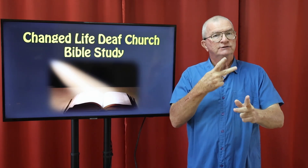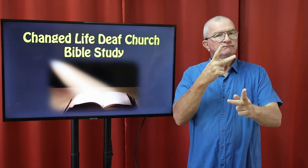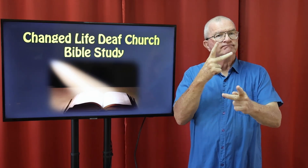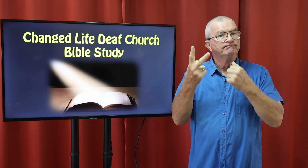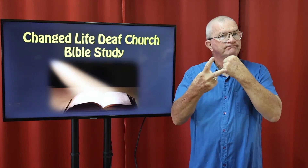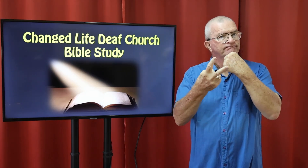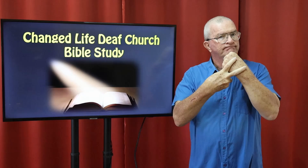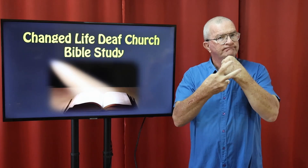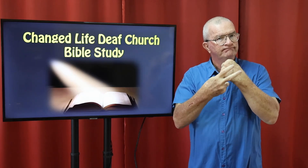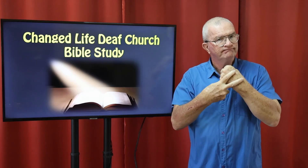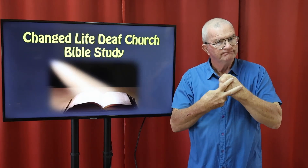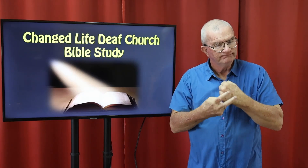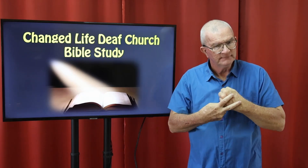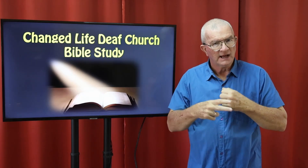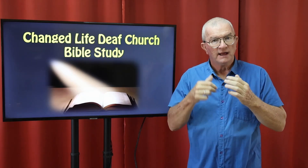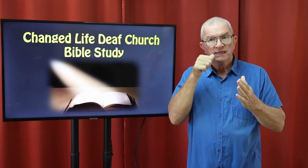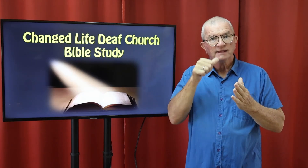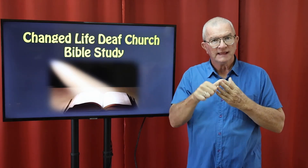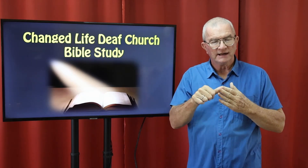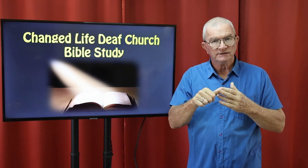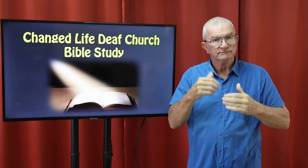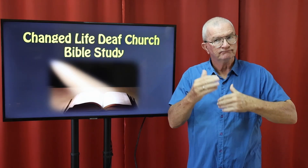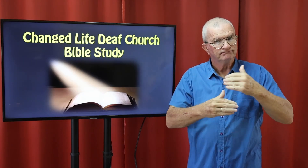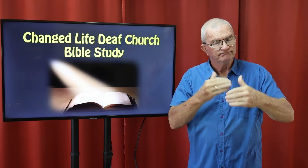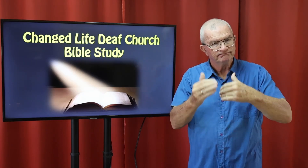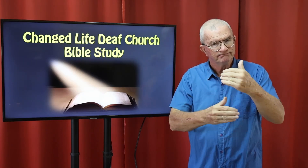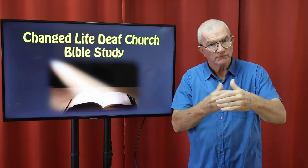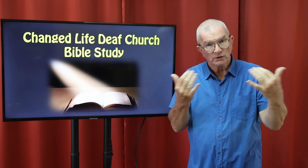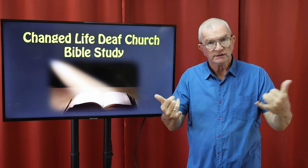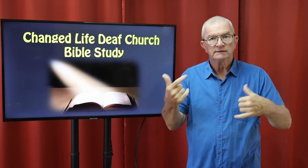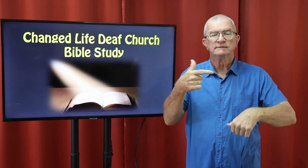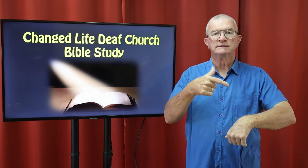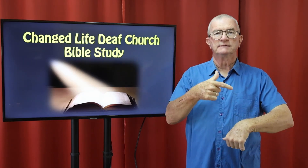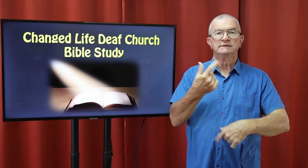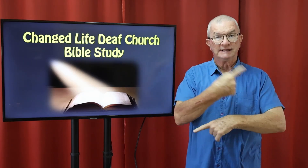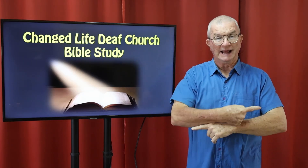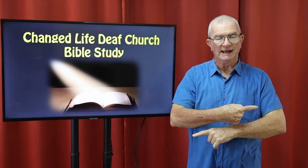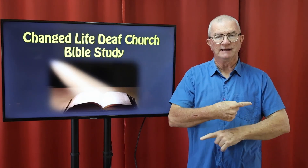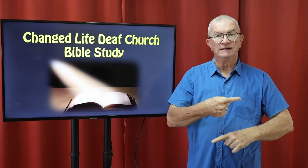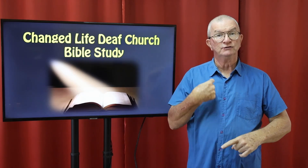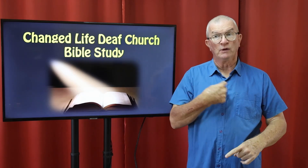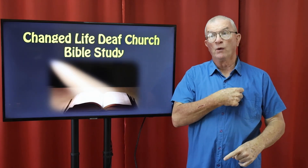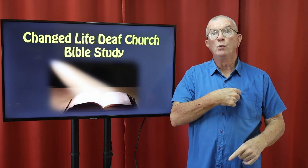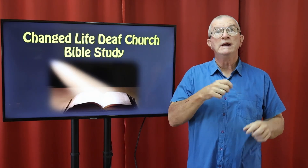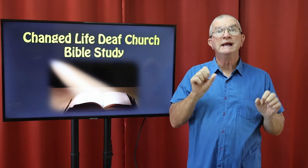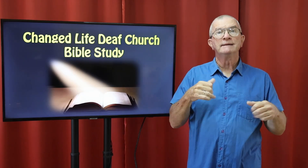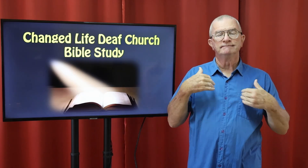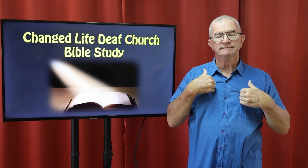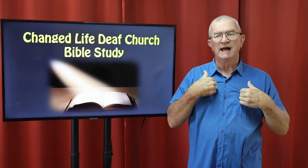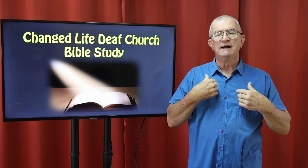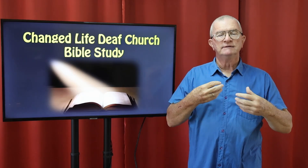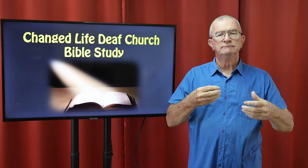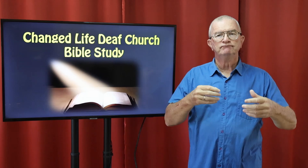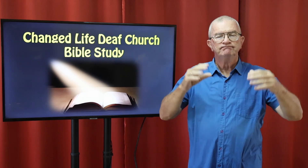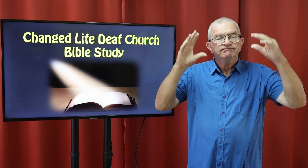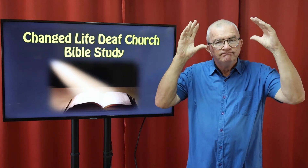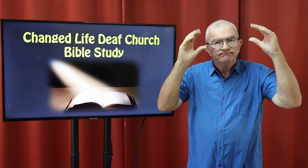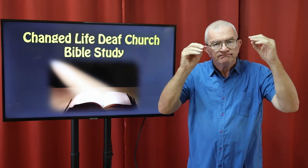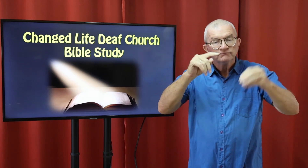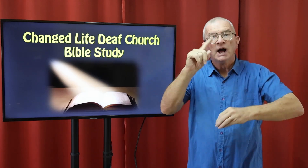God allowed us to save that letter over the generations up until today, so that we can have